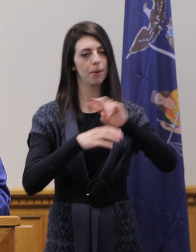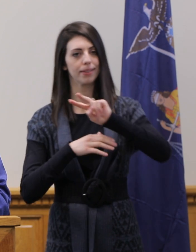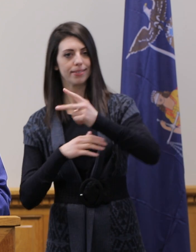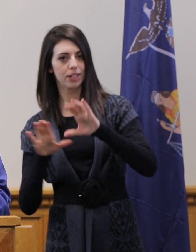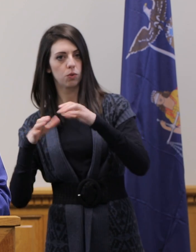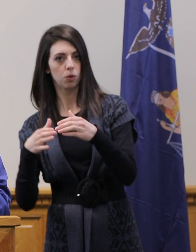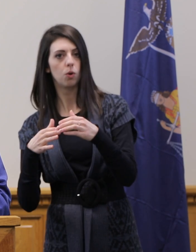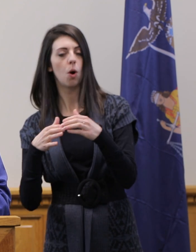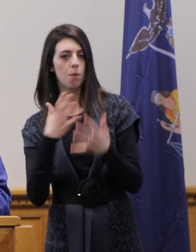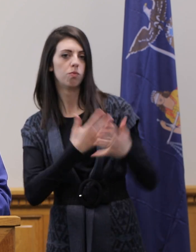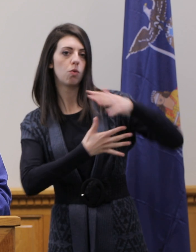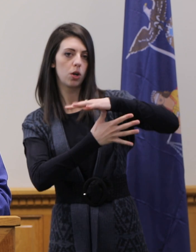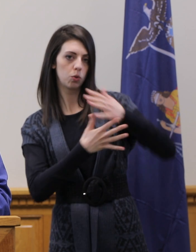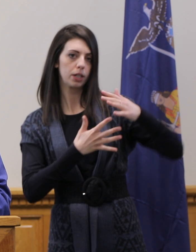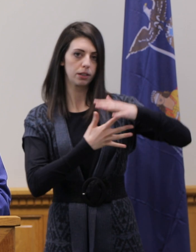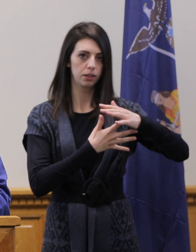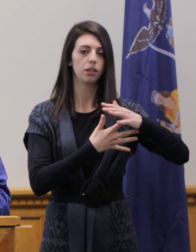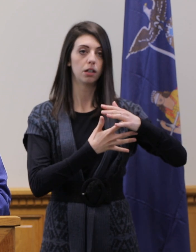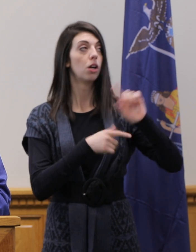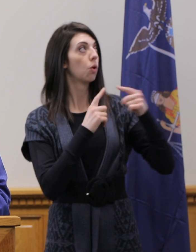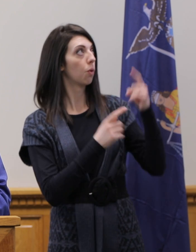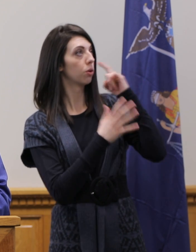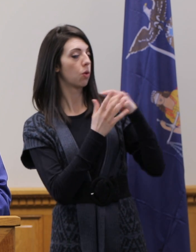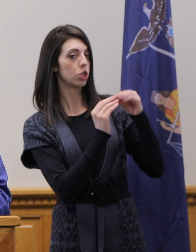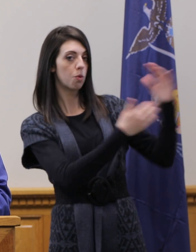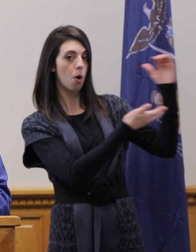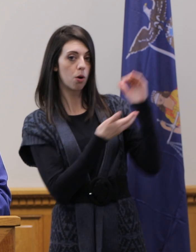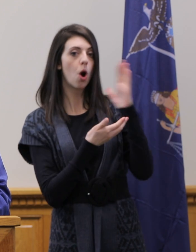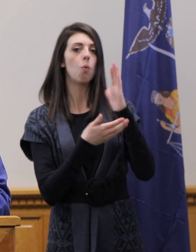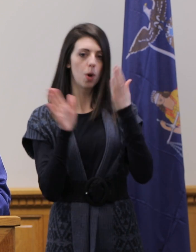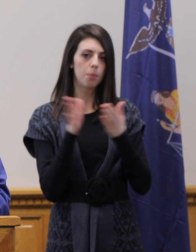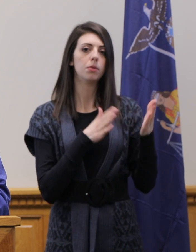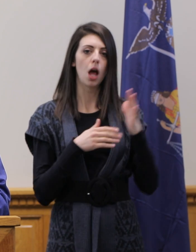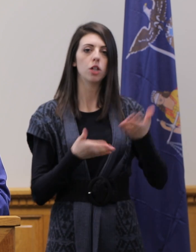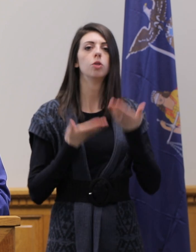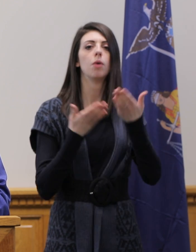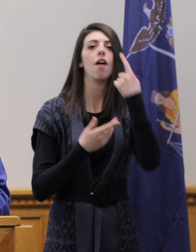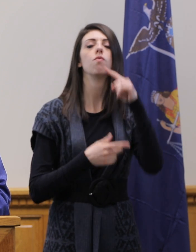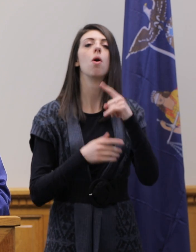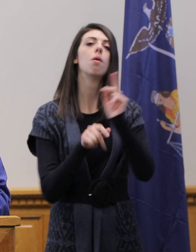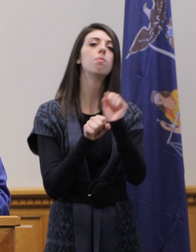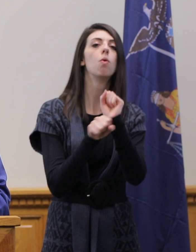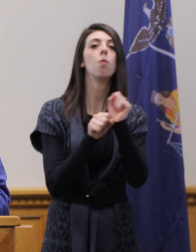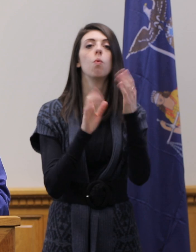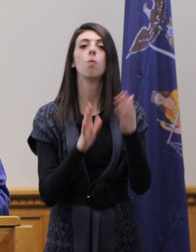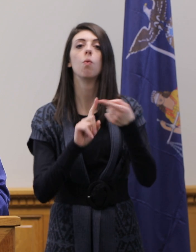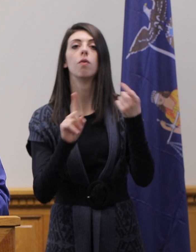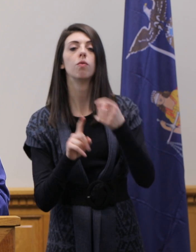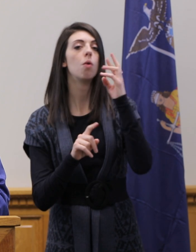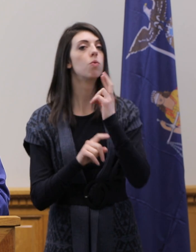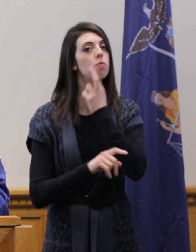more vaccines from New York State, we will develop plans to vaccinate restaurant workers and others that the state designates as